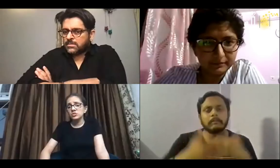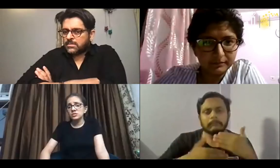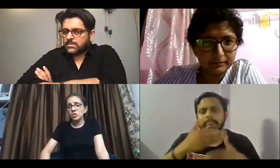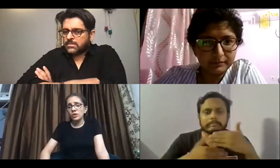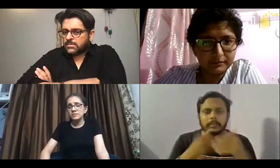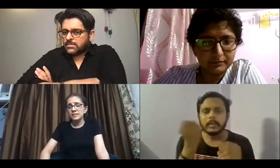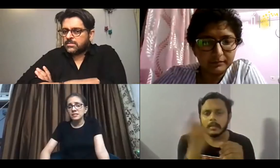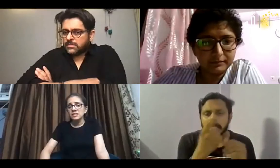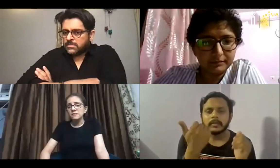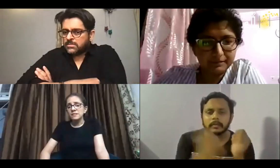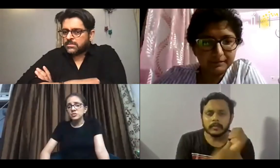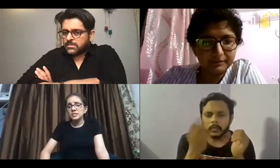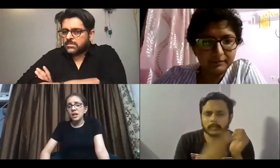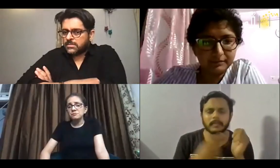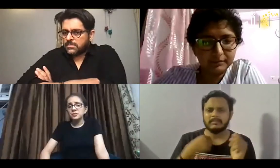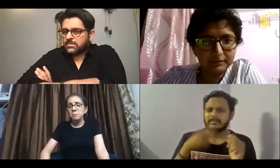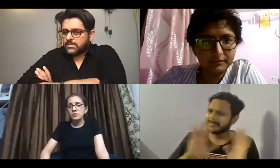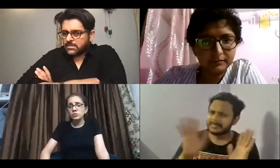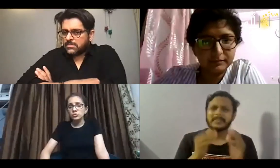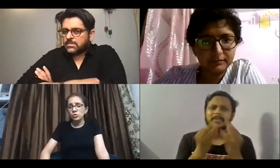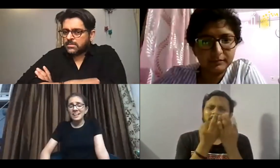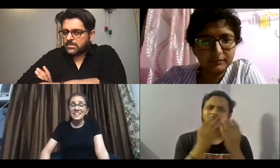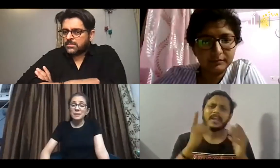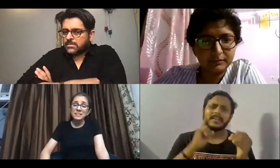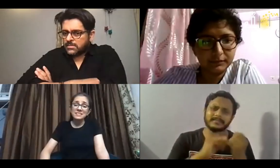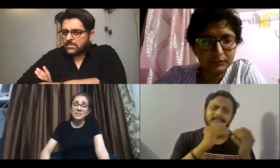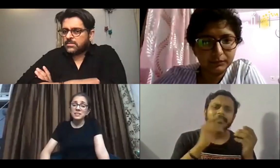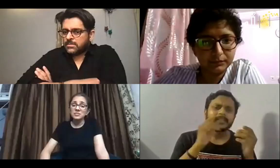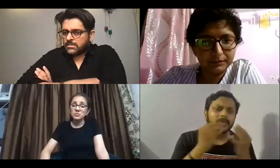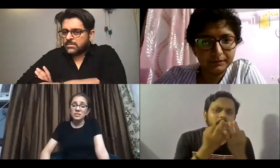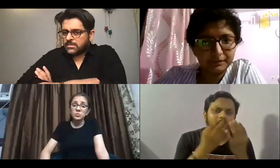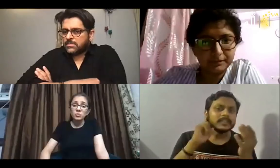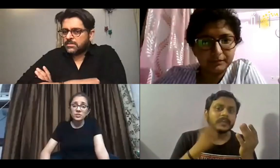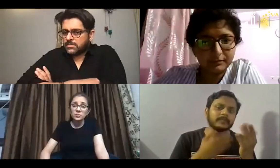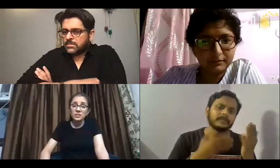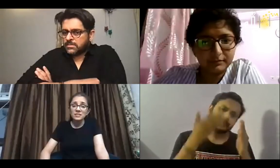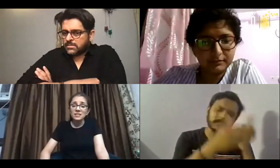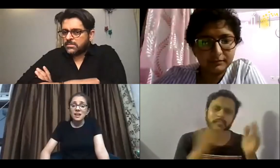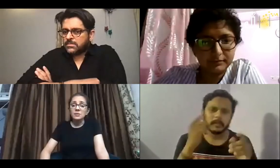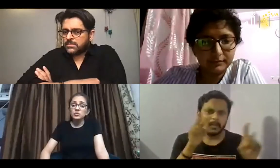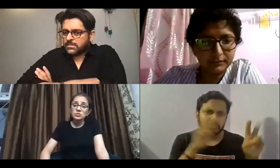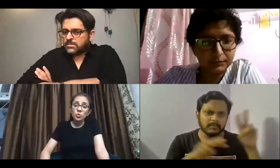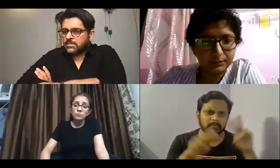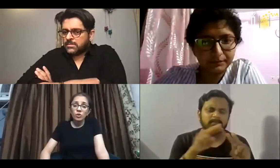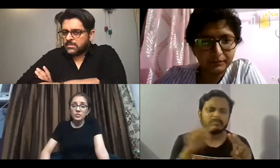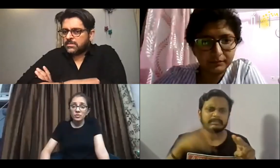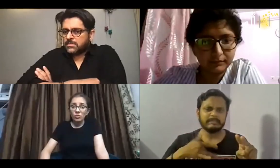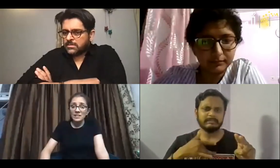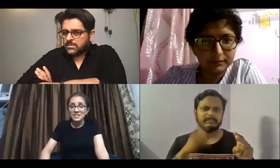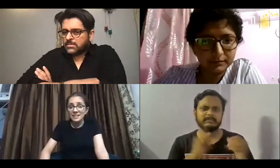they just thought that eventually, after a month or so, I kept telling them that, I don't want to do it. I would just go